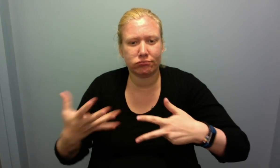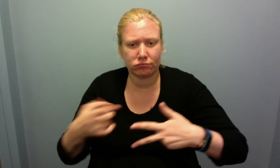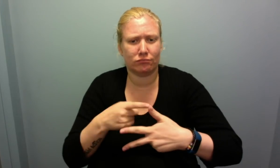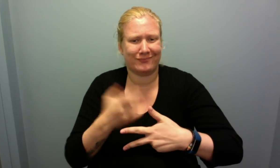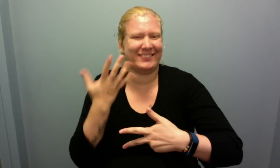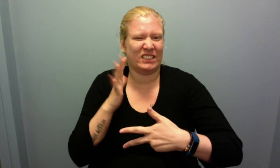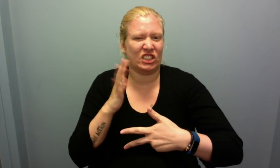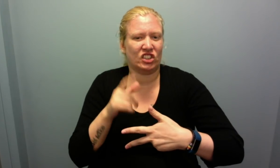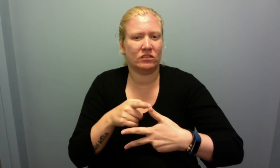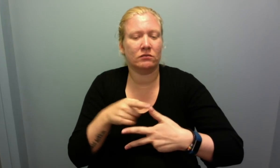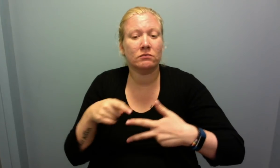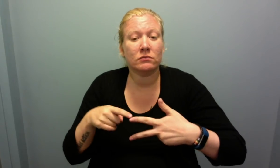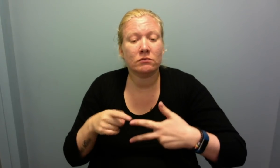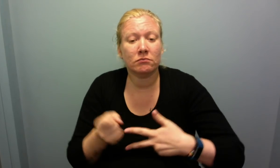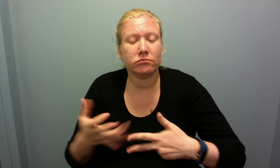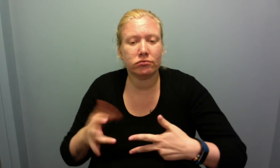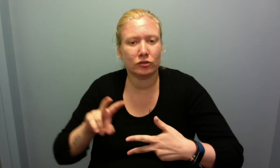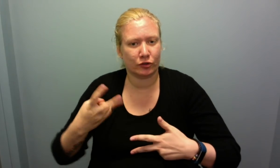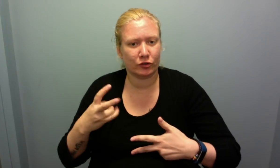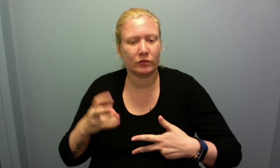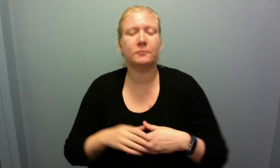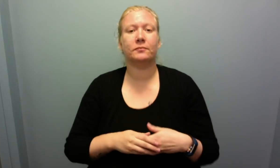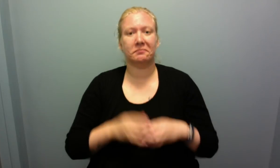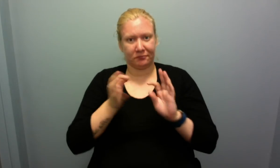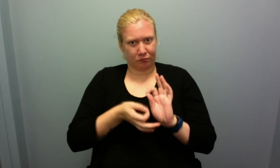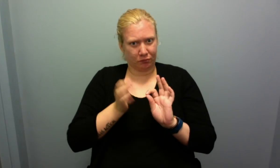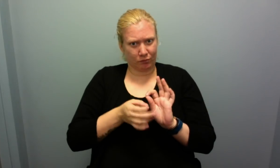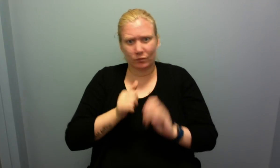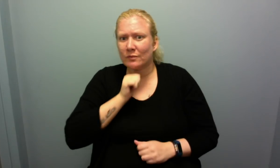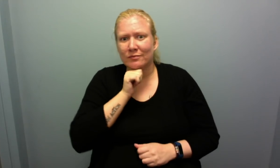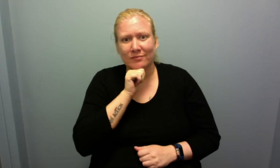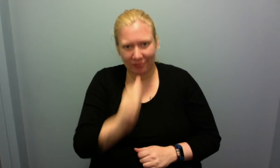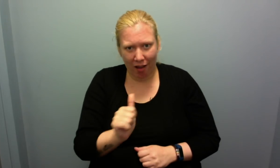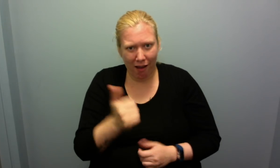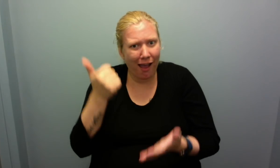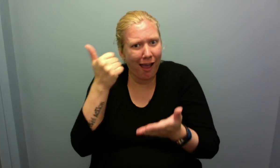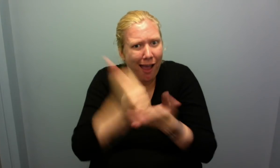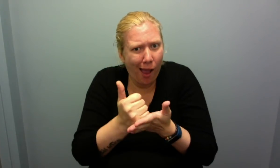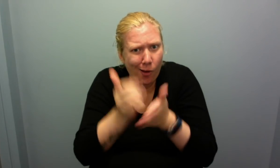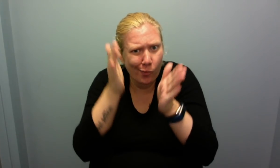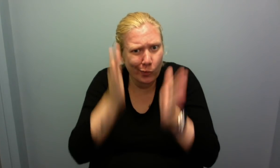So now I'm going to go ahead and expand on this second point of mine, which is interpreters are